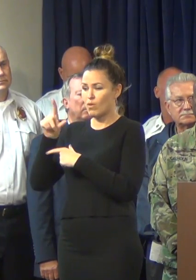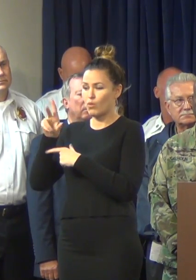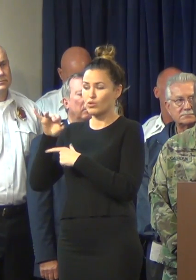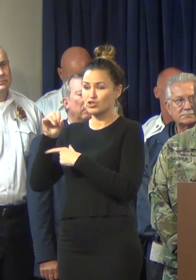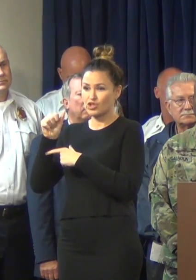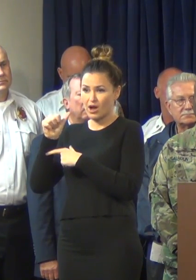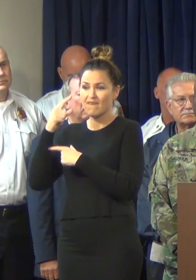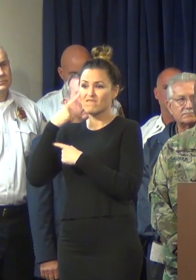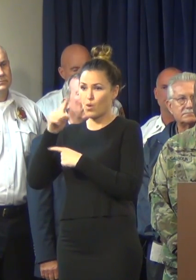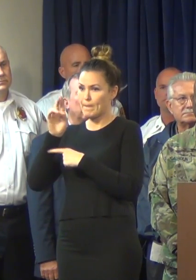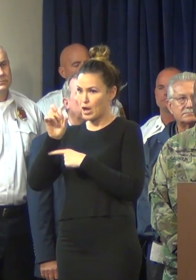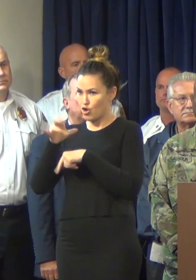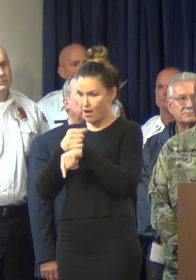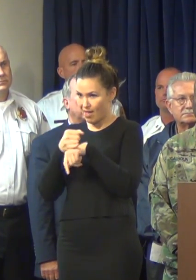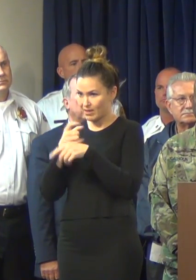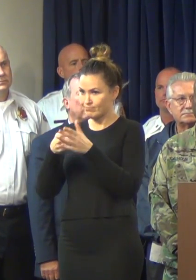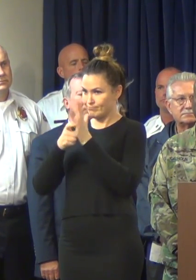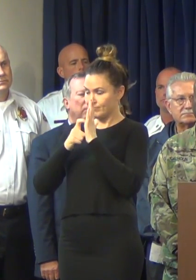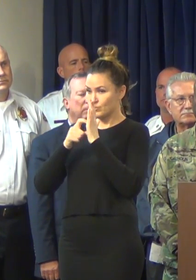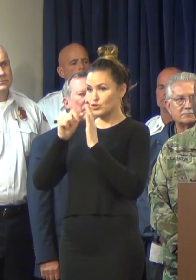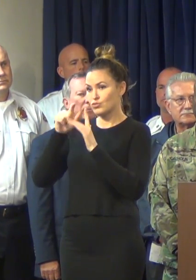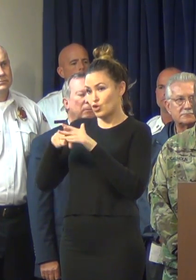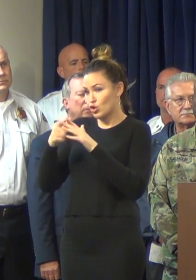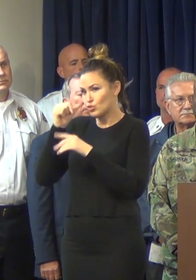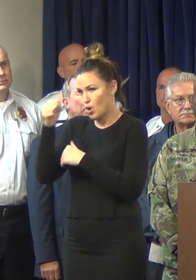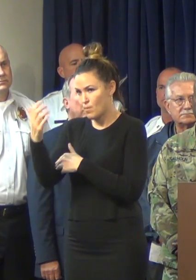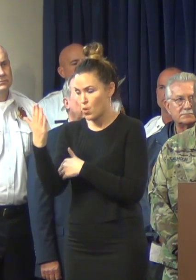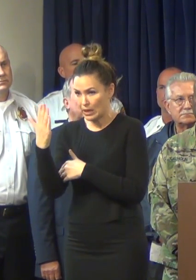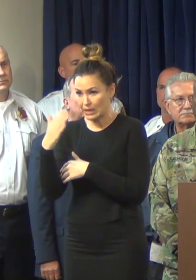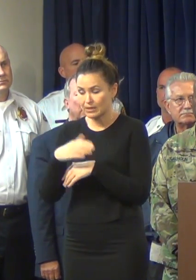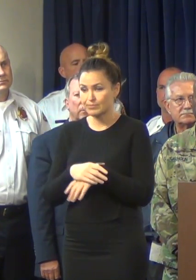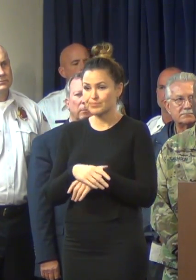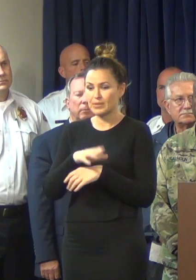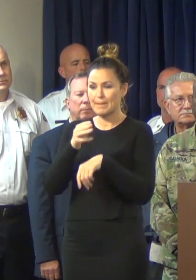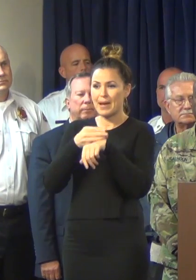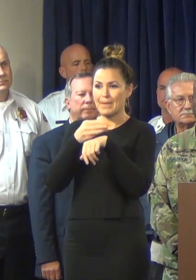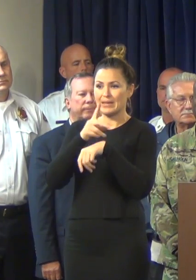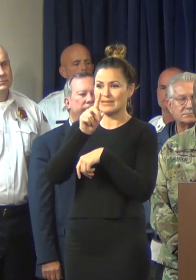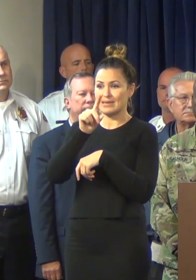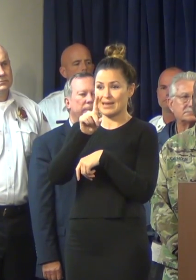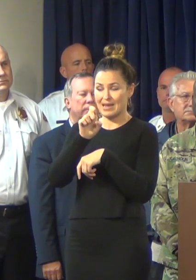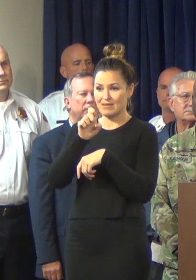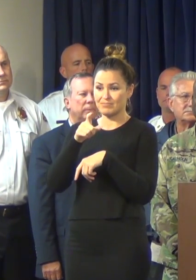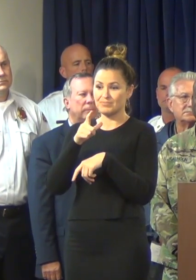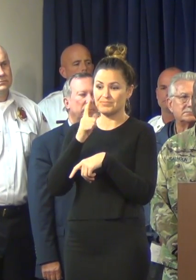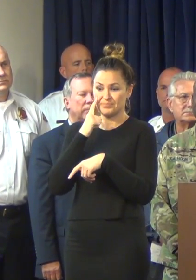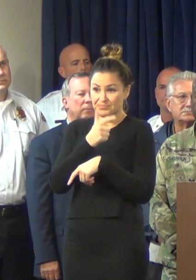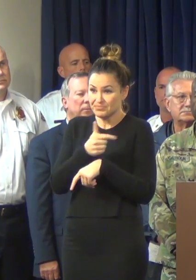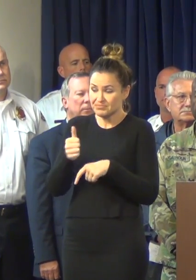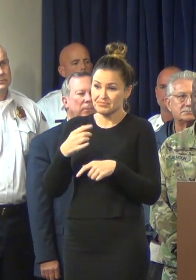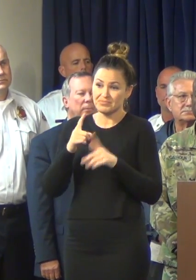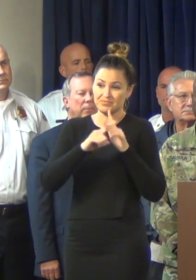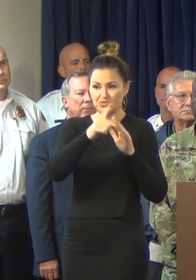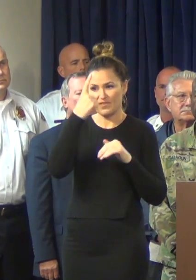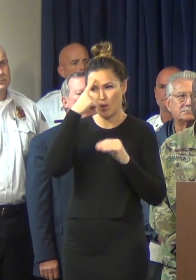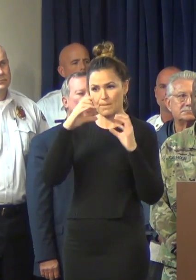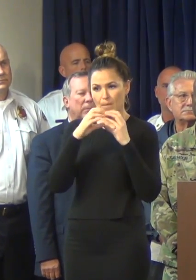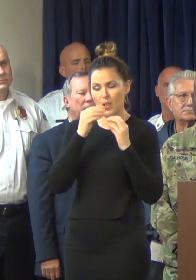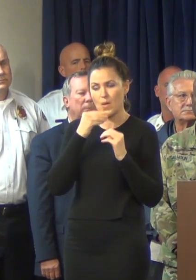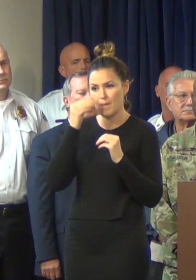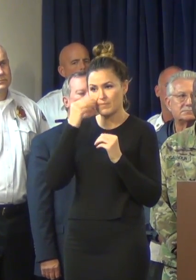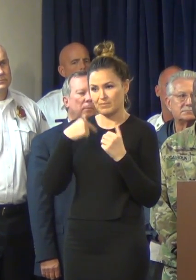barrier islands today. Mandatory evacuations begin tomorrow morning. Miami-Dade County, voluntary evacuations for mobile homes. I've